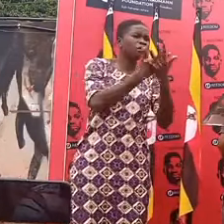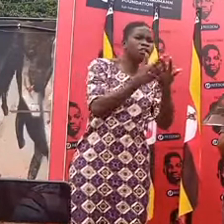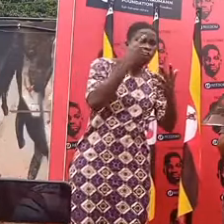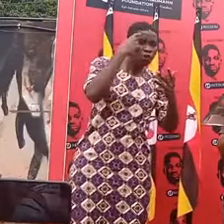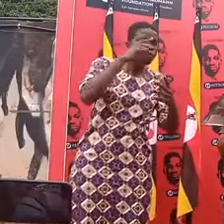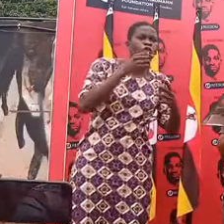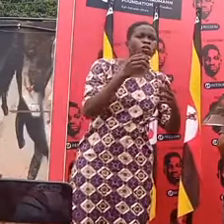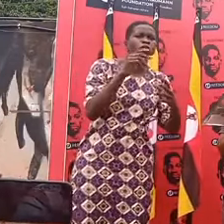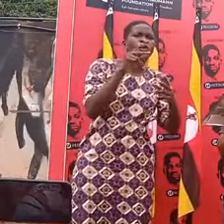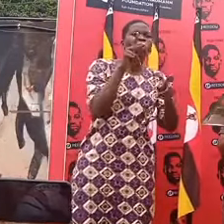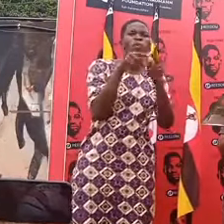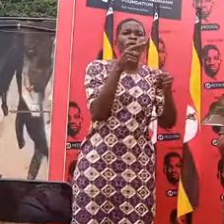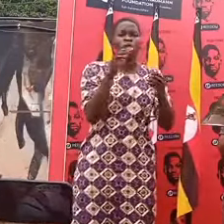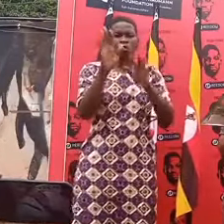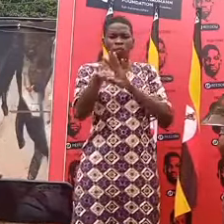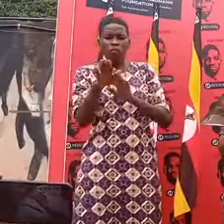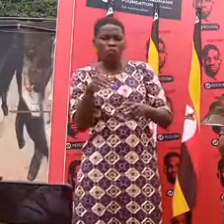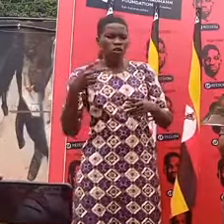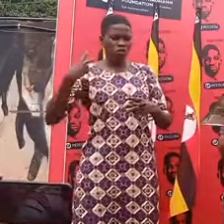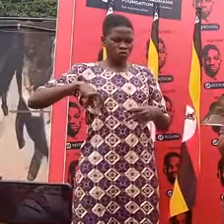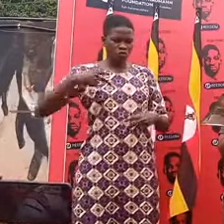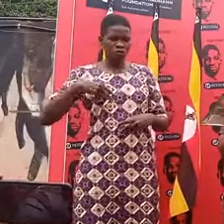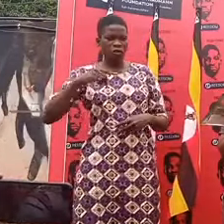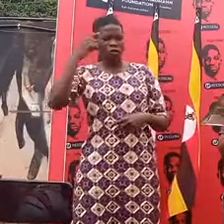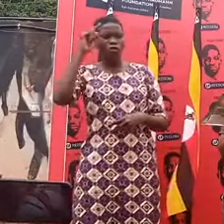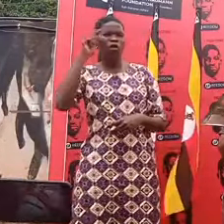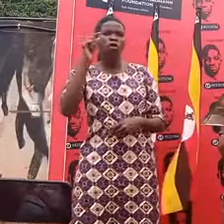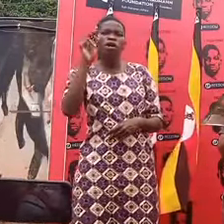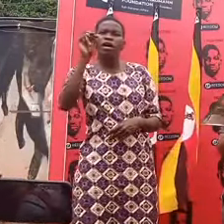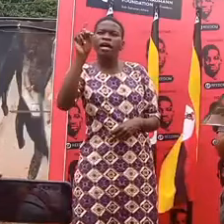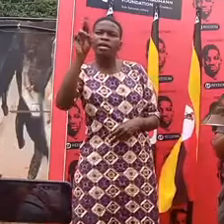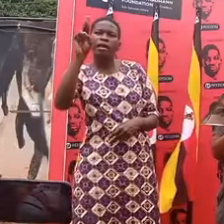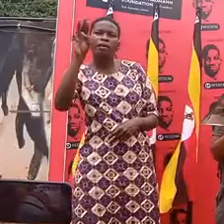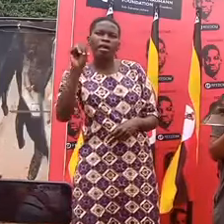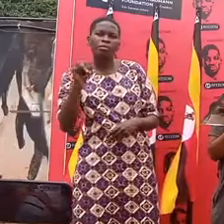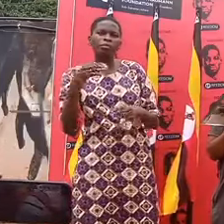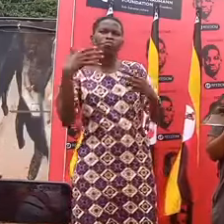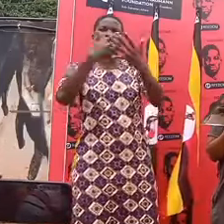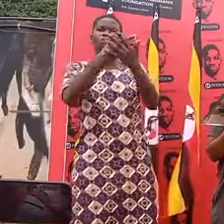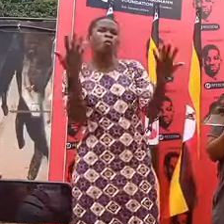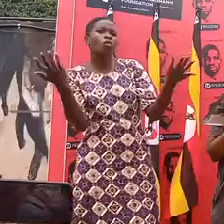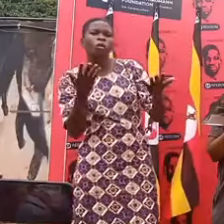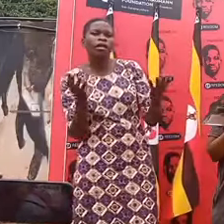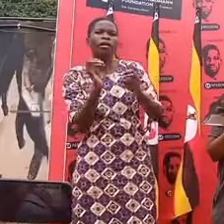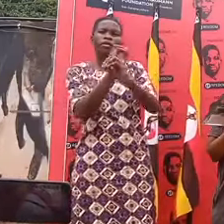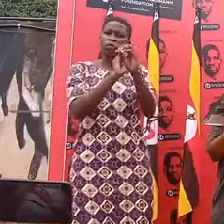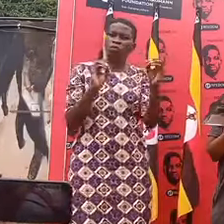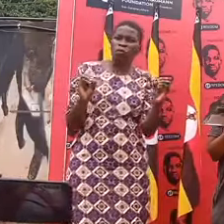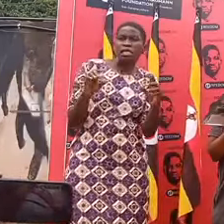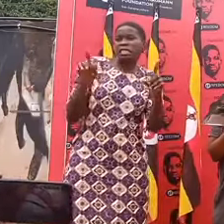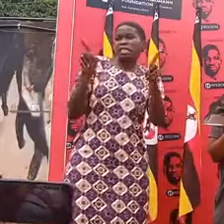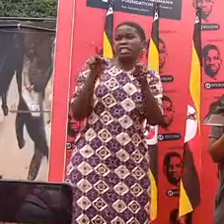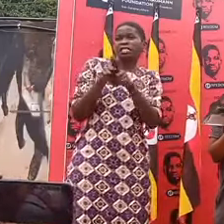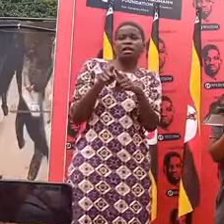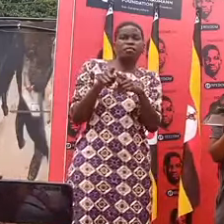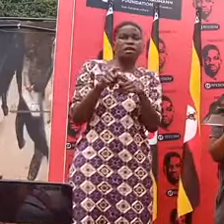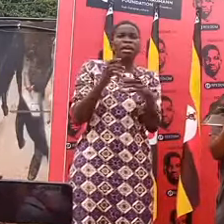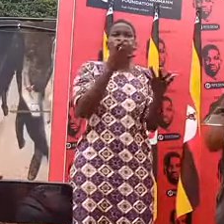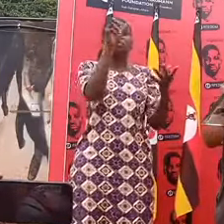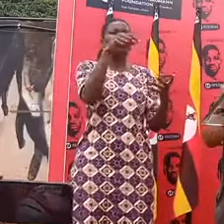people who are sewing NRM paraphernalia. We haven't seen any arrests being done for anyone donning the